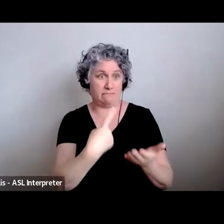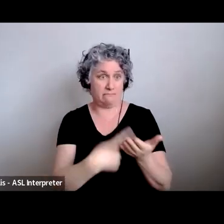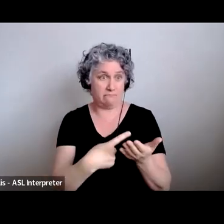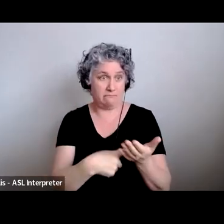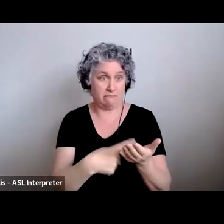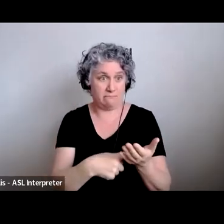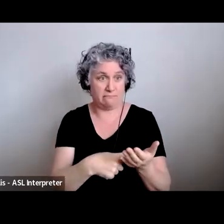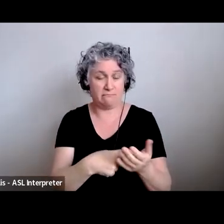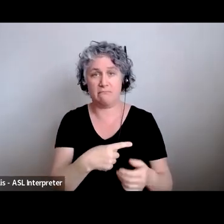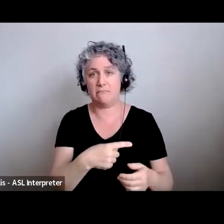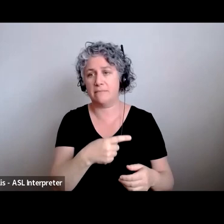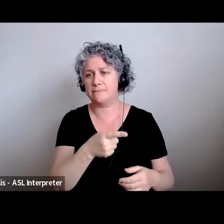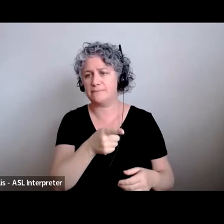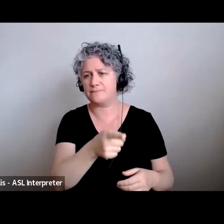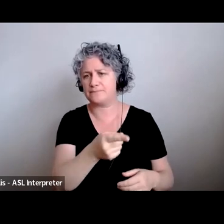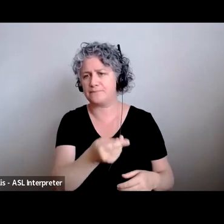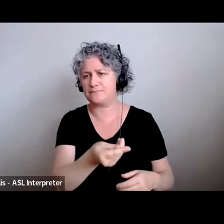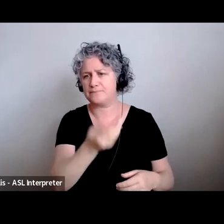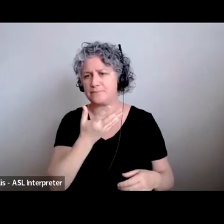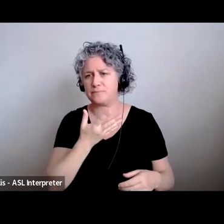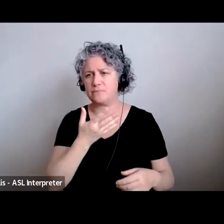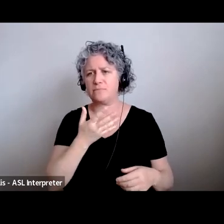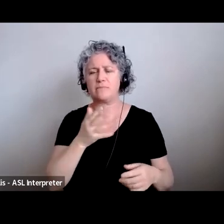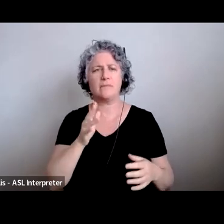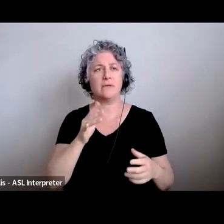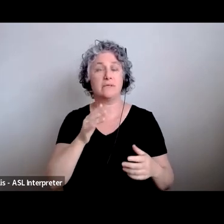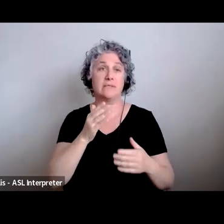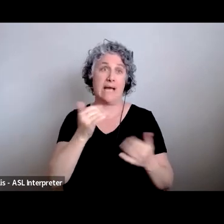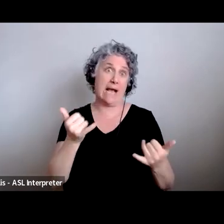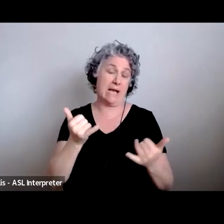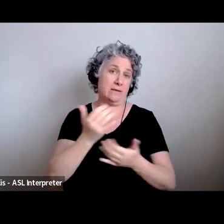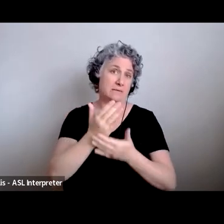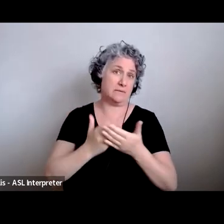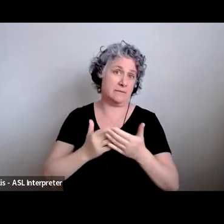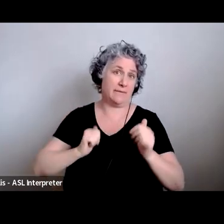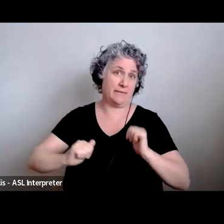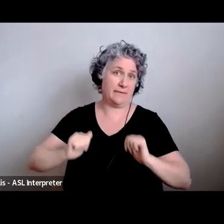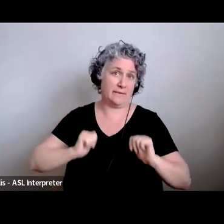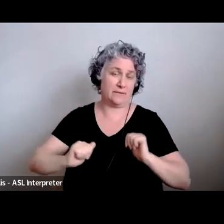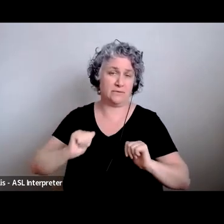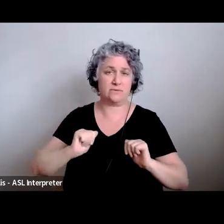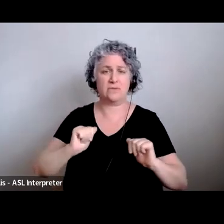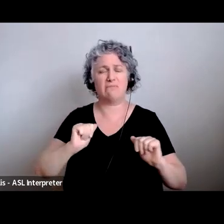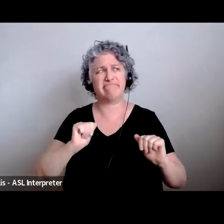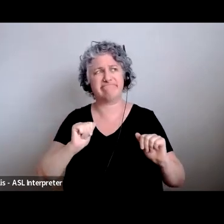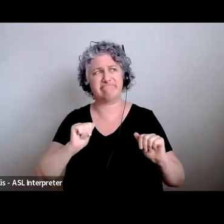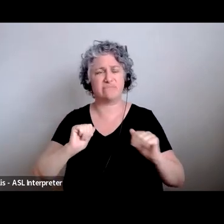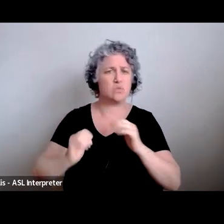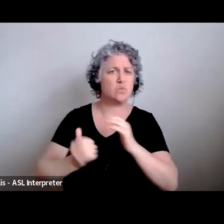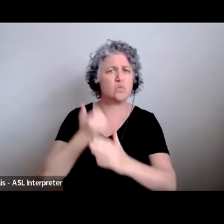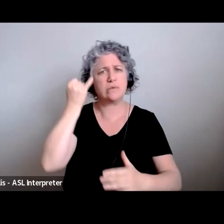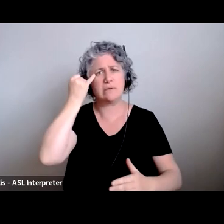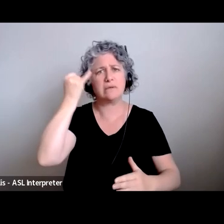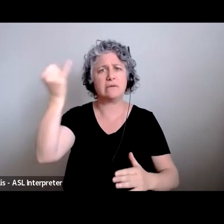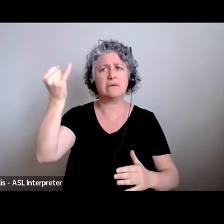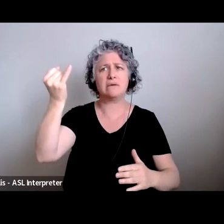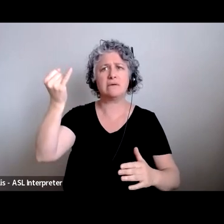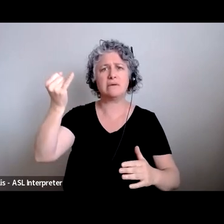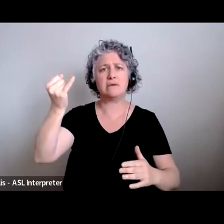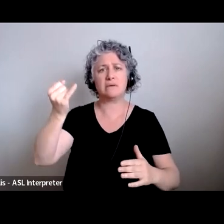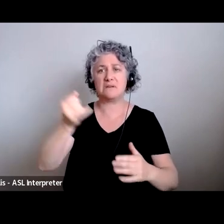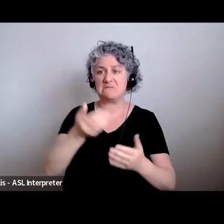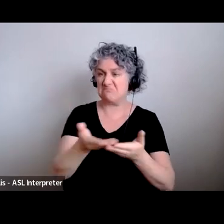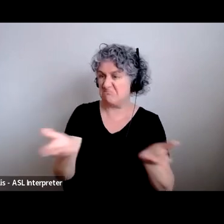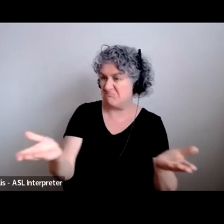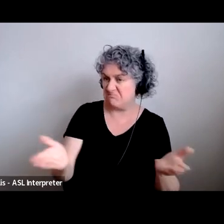the some theaters now, I believe, are adopting this idea of pay what you